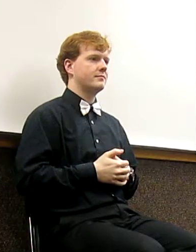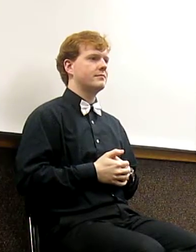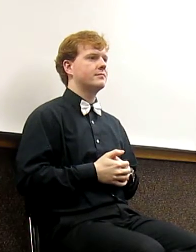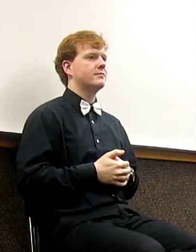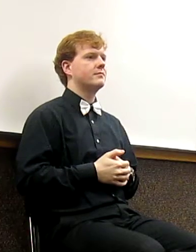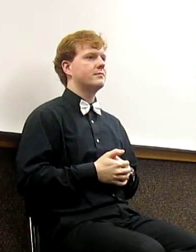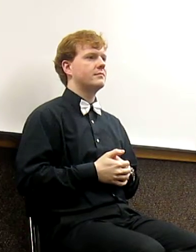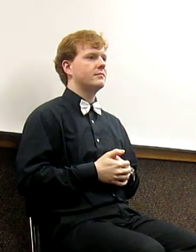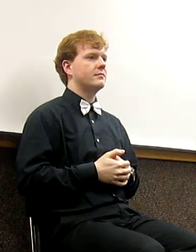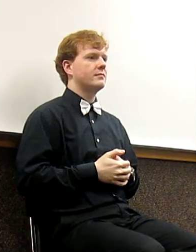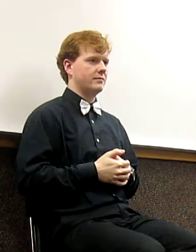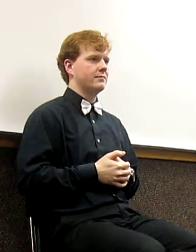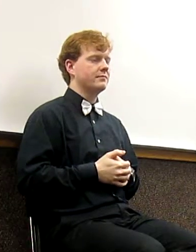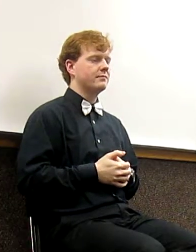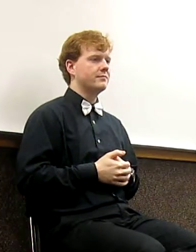Fats.